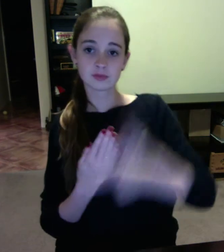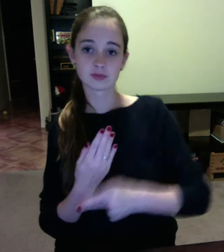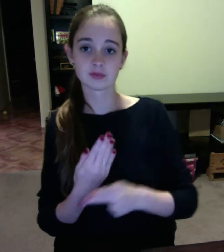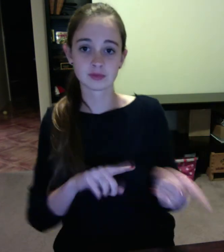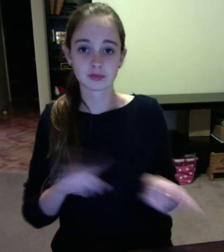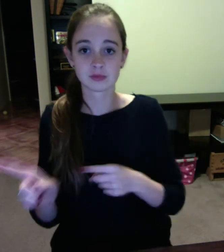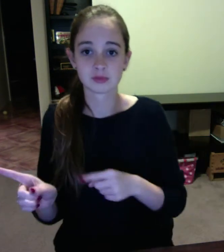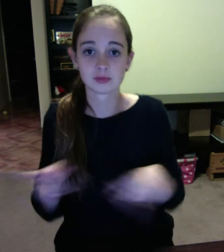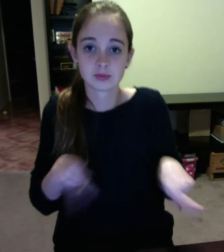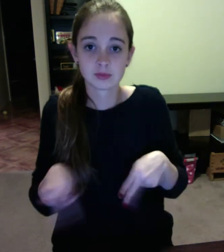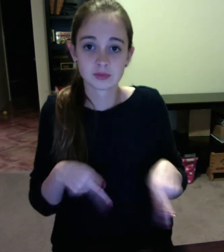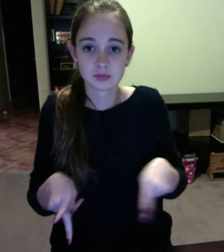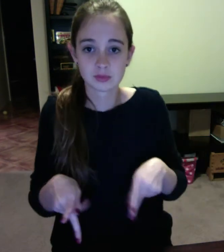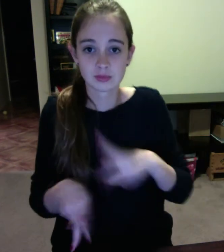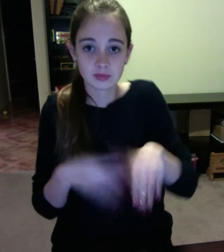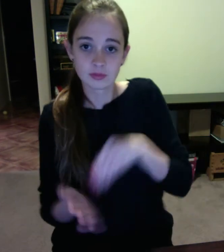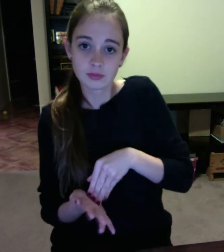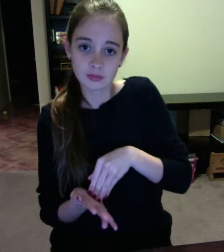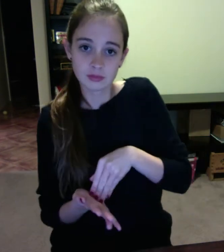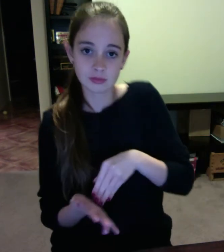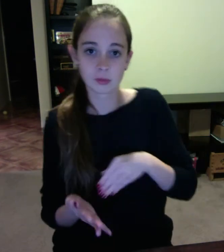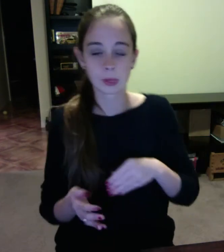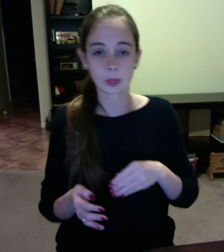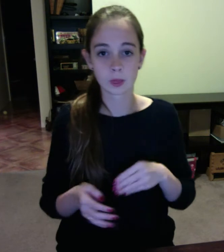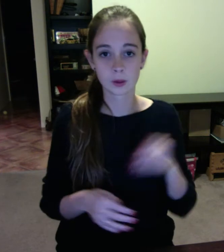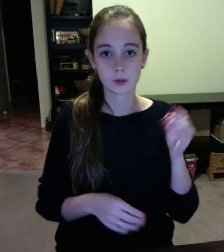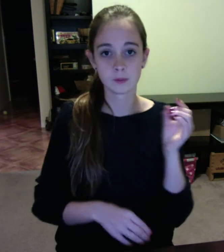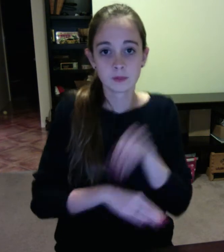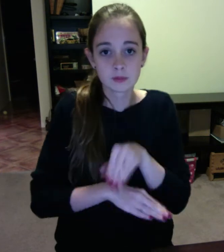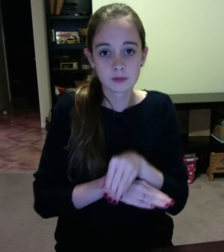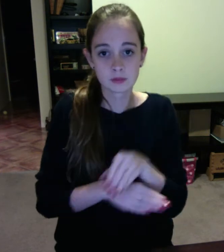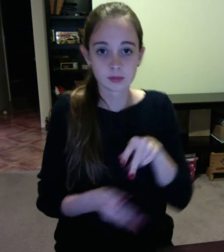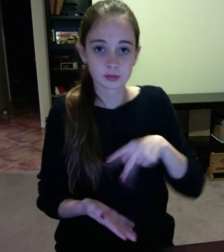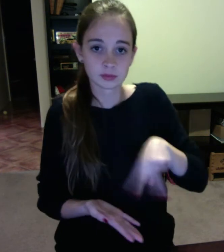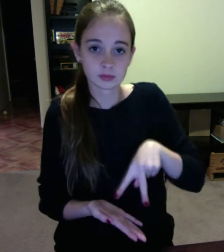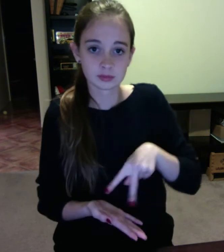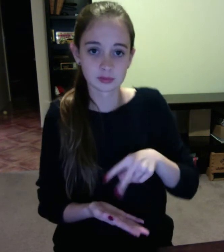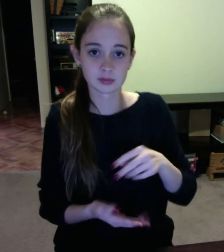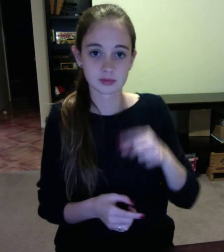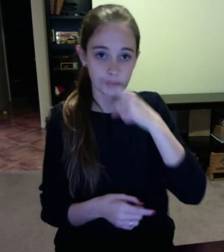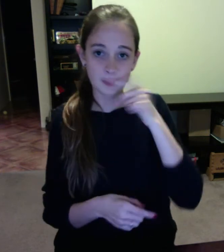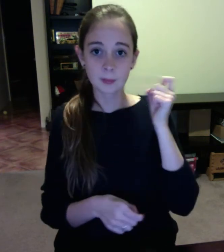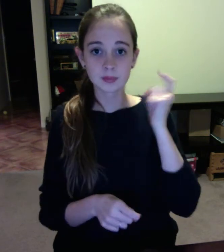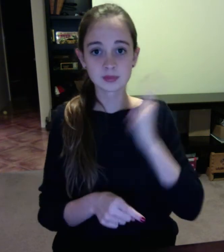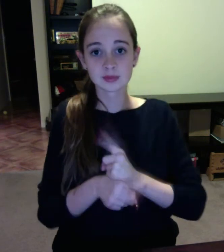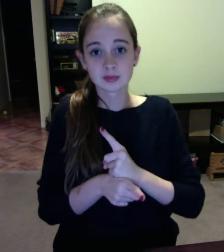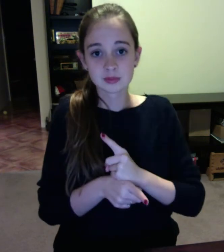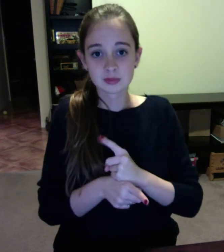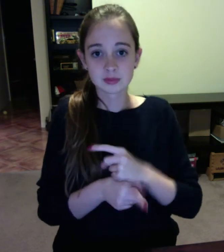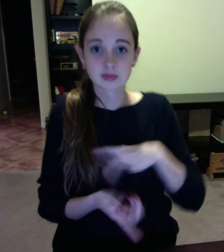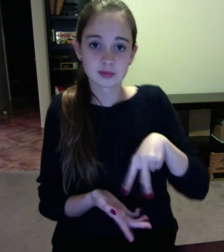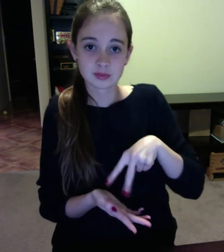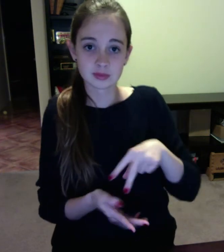Sisters paraded their new clothes in front of poor Cinderella and asked her to tell them what suited them best.